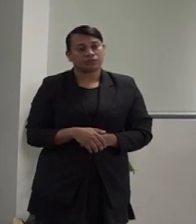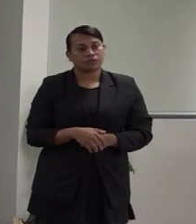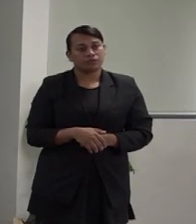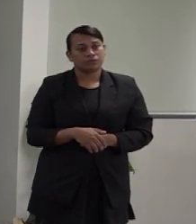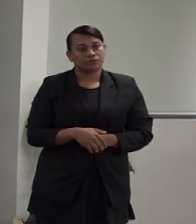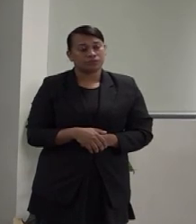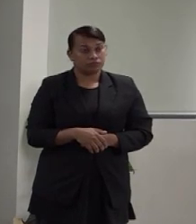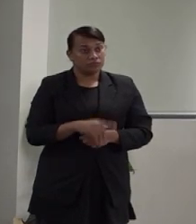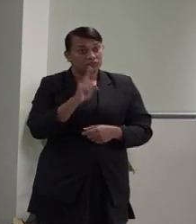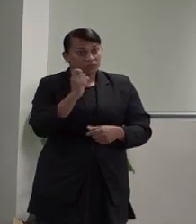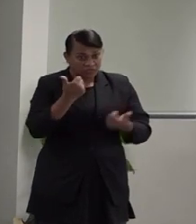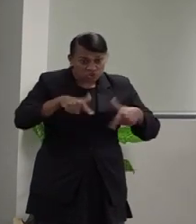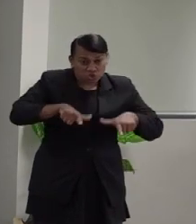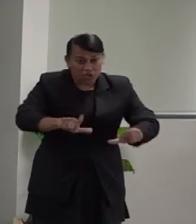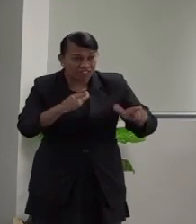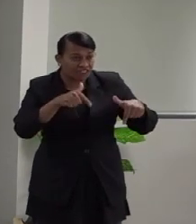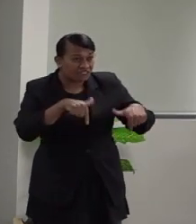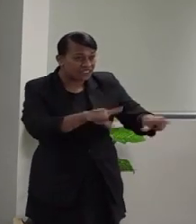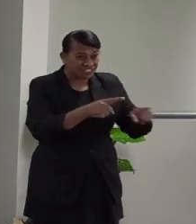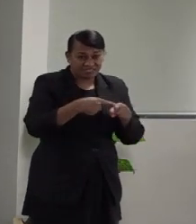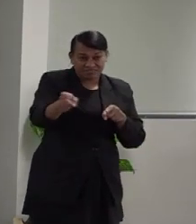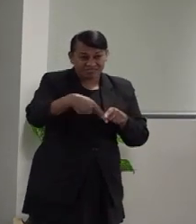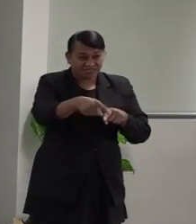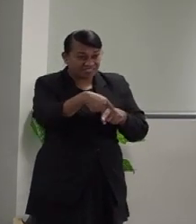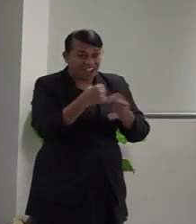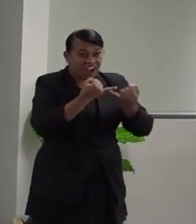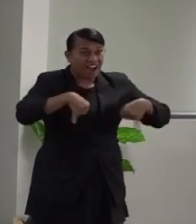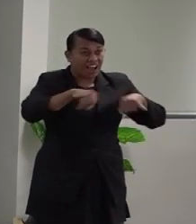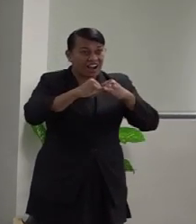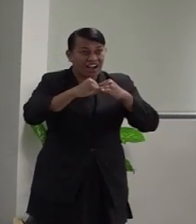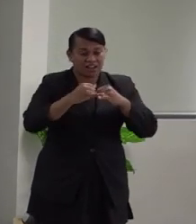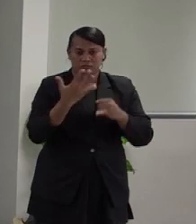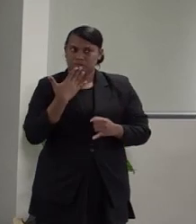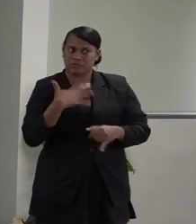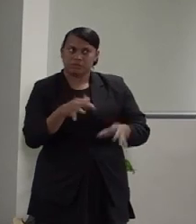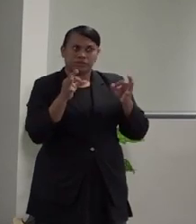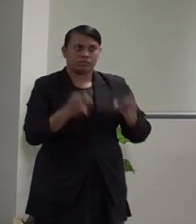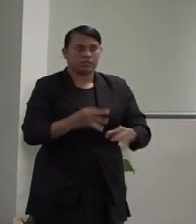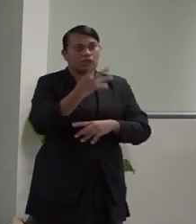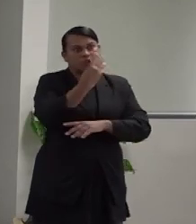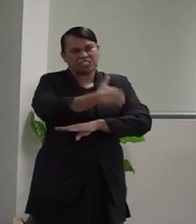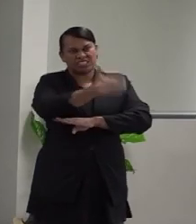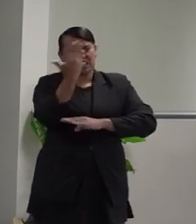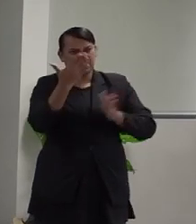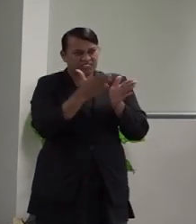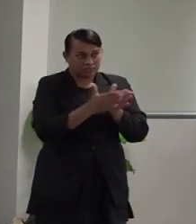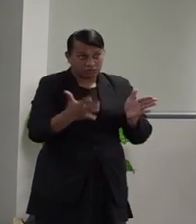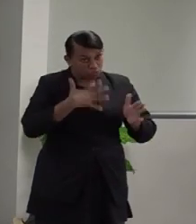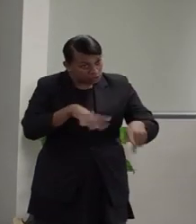travels this route should decide over the next 4 days whether they prefer to spend the next few months.